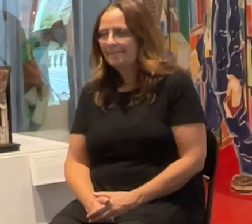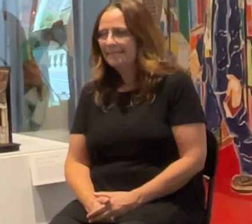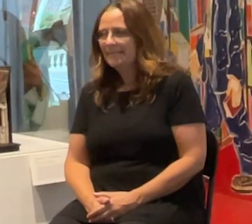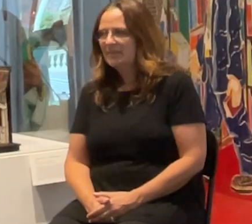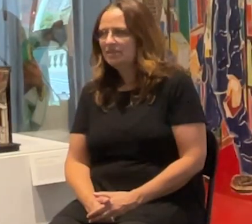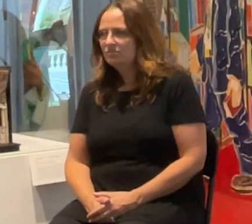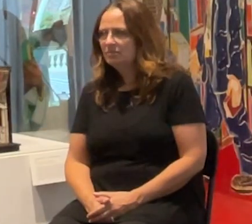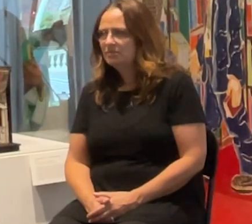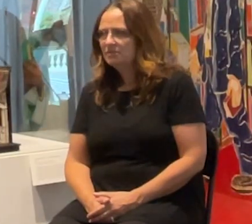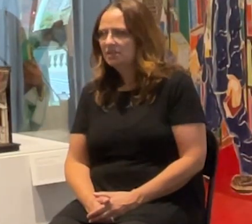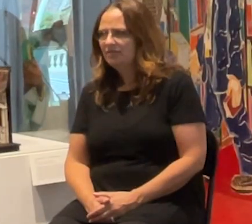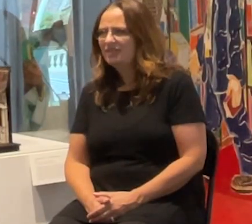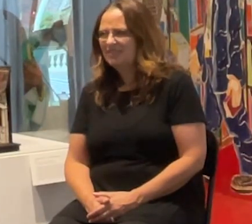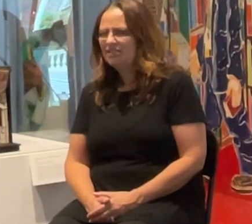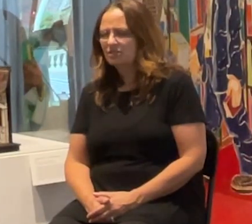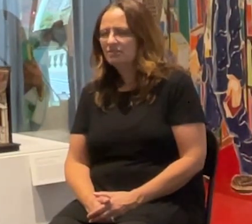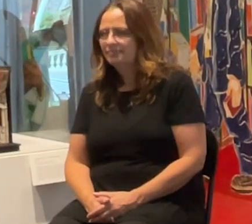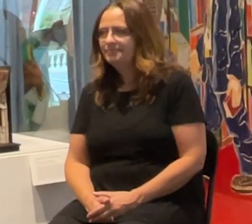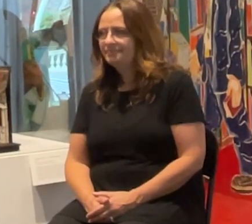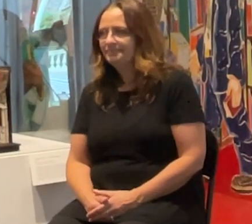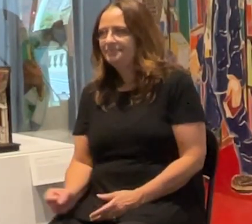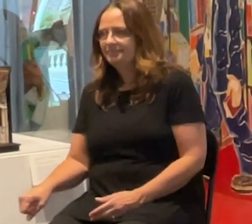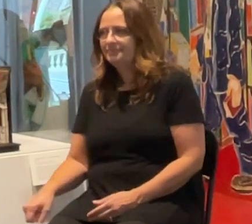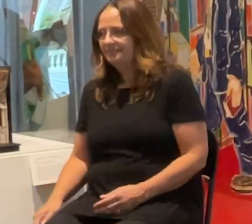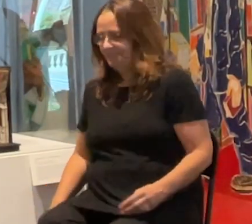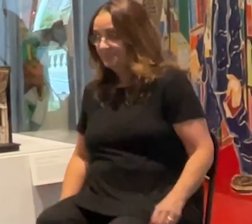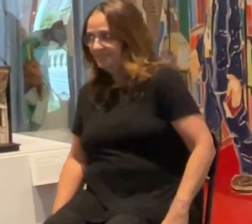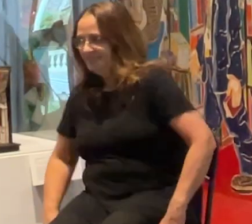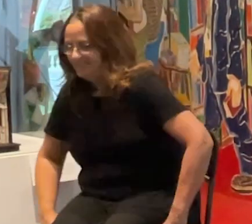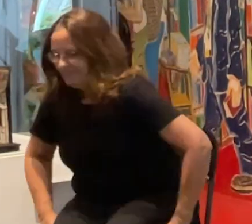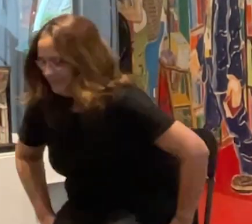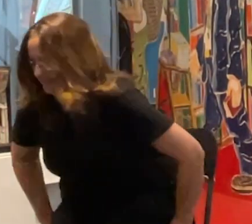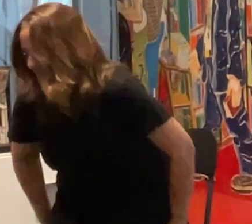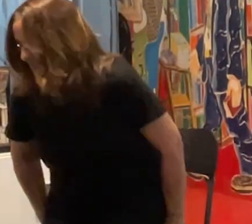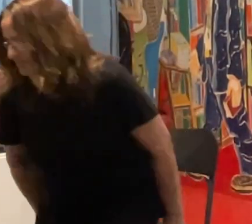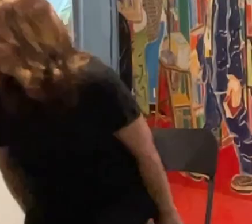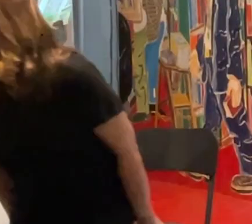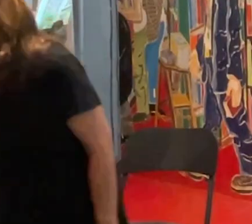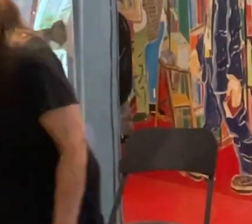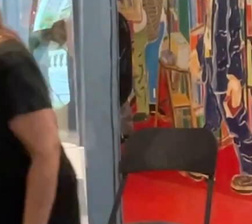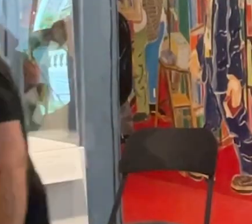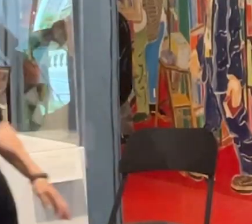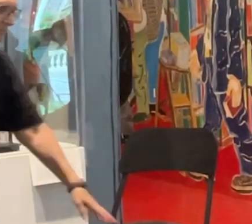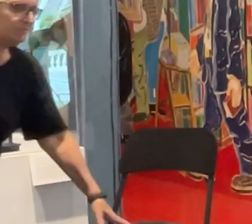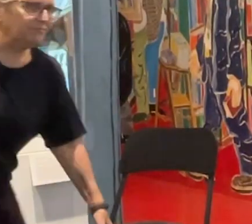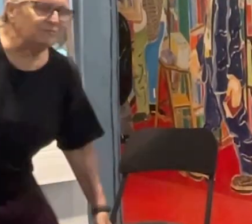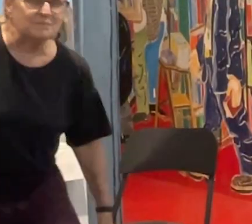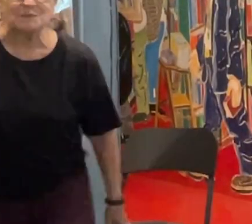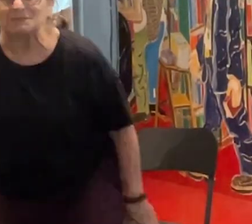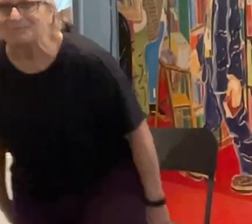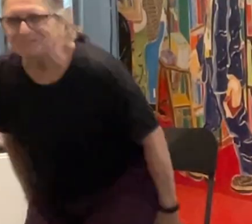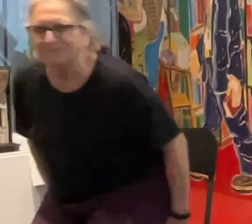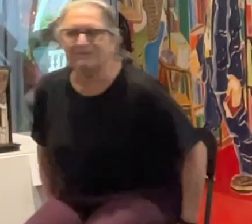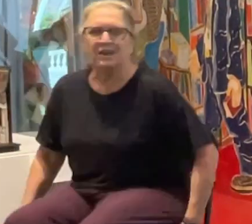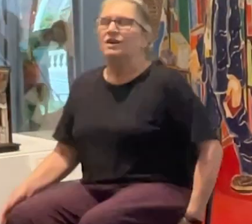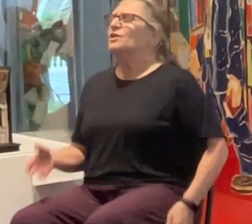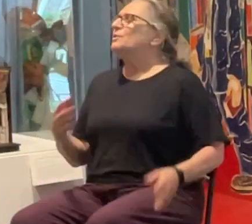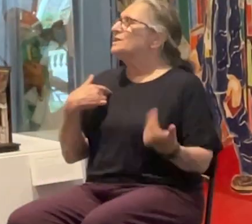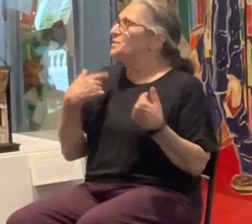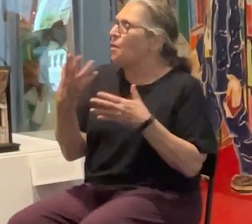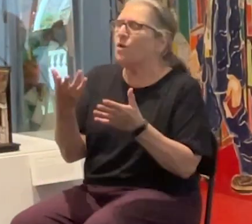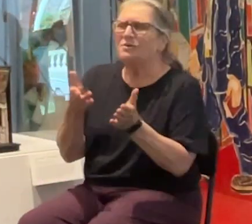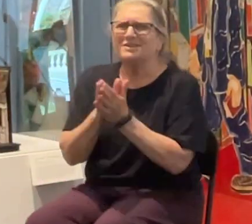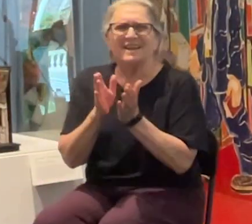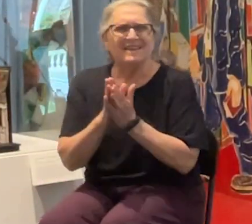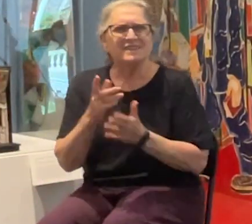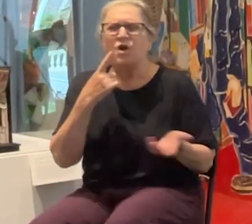Let's see. So again, you've already answered a lot of my questions, but because I was going to say, during the 20 years you worked with Red, what were some of the projects